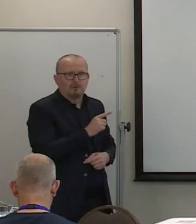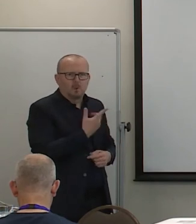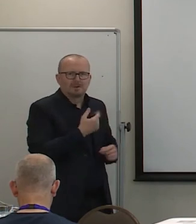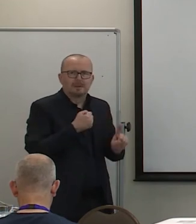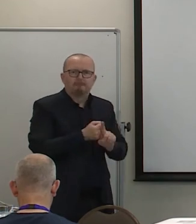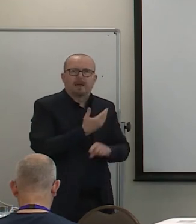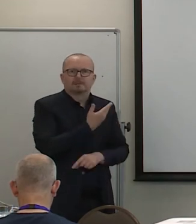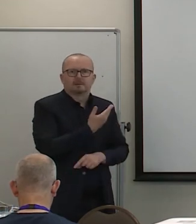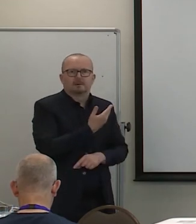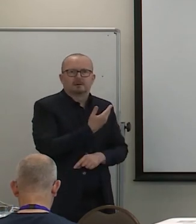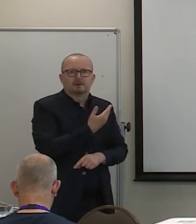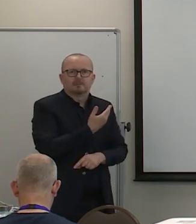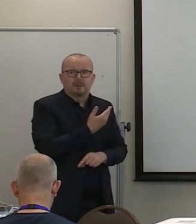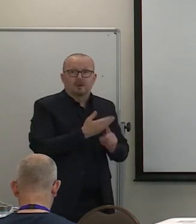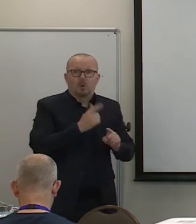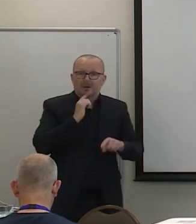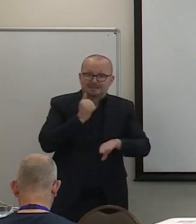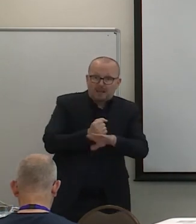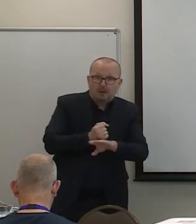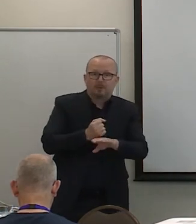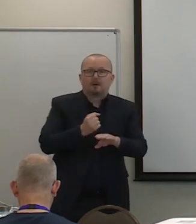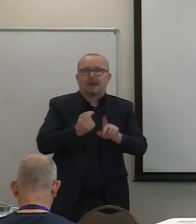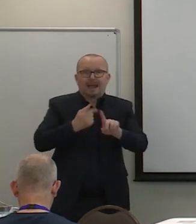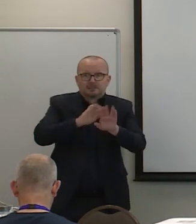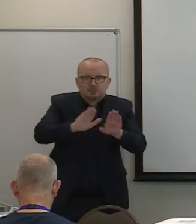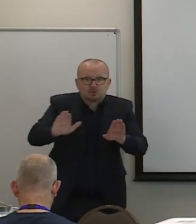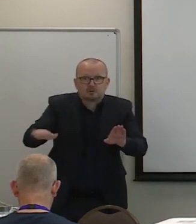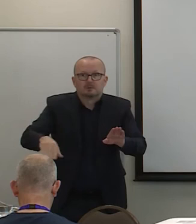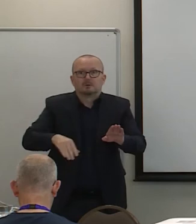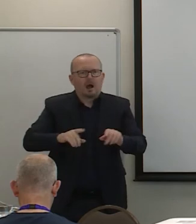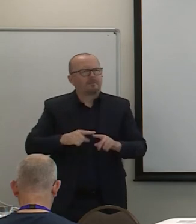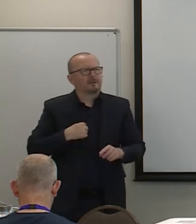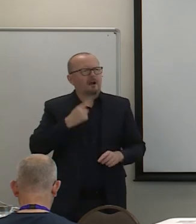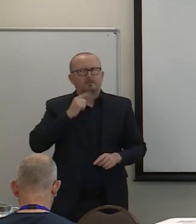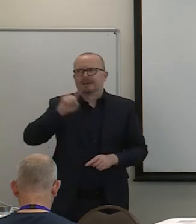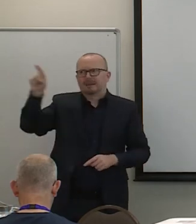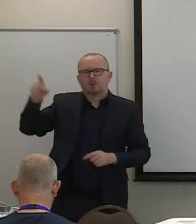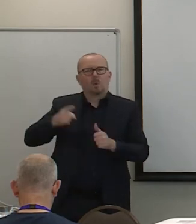put a gallery or an exhibition on the floor. I don't think I've sat in a single meeting in the 5 years I've been at Auckland